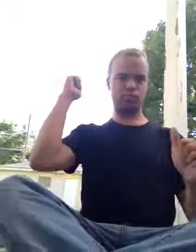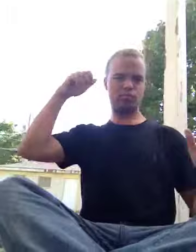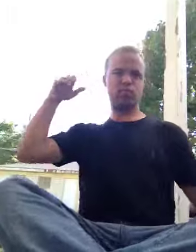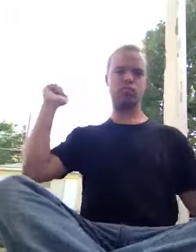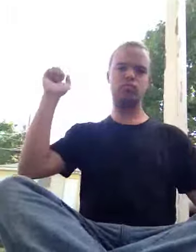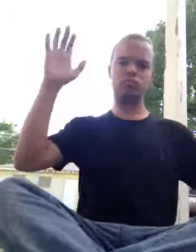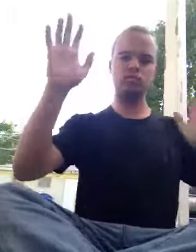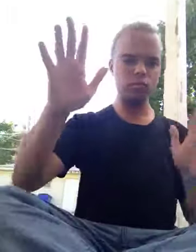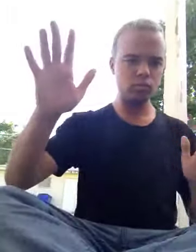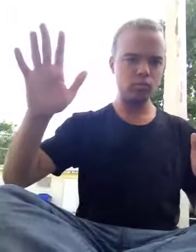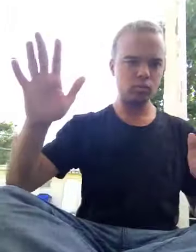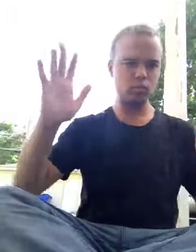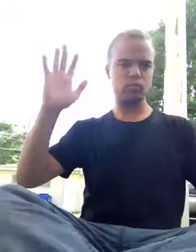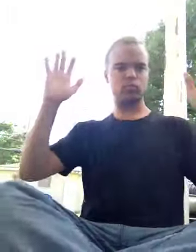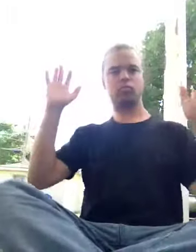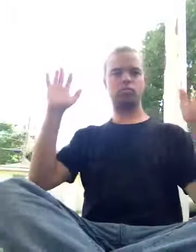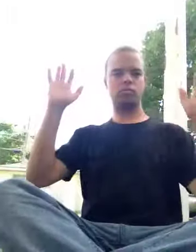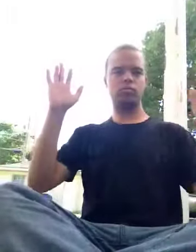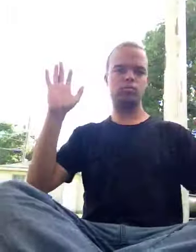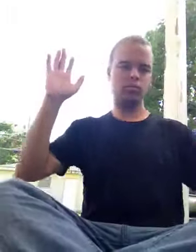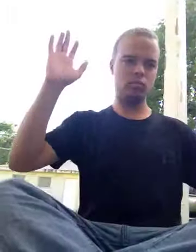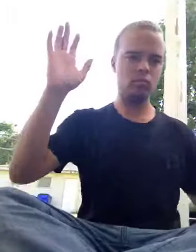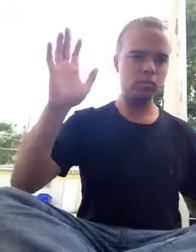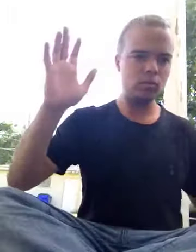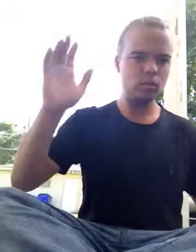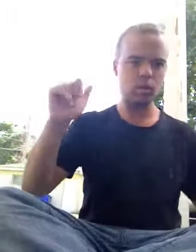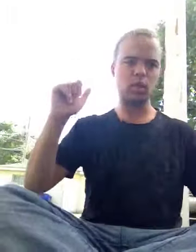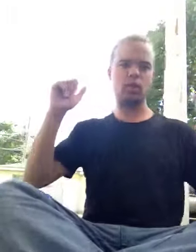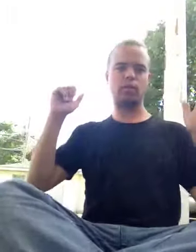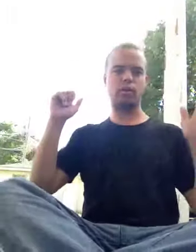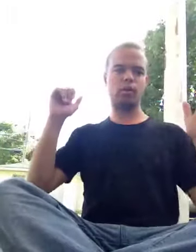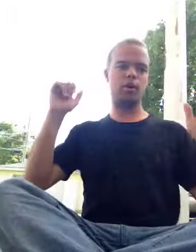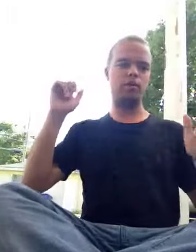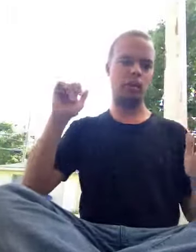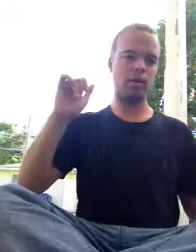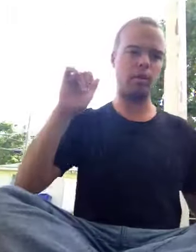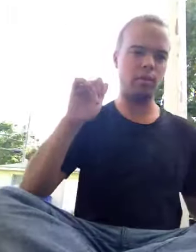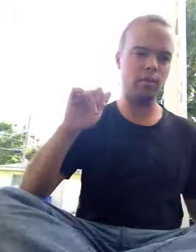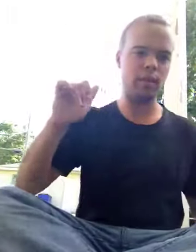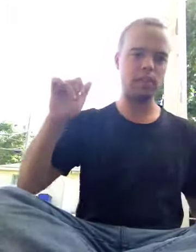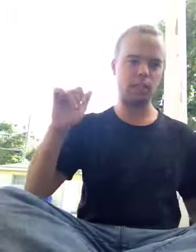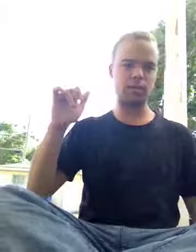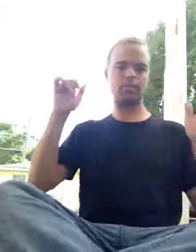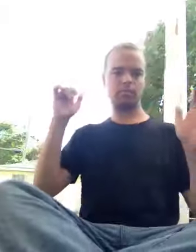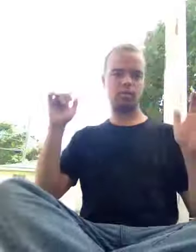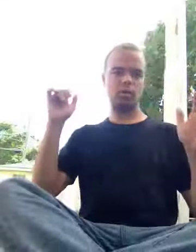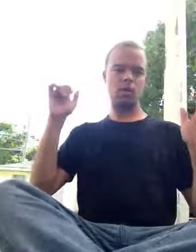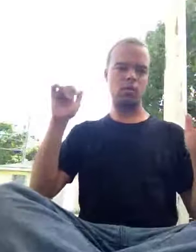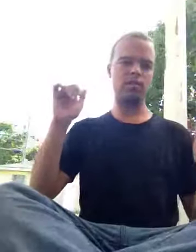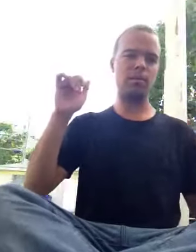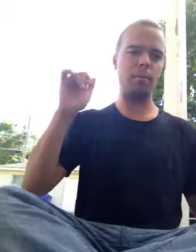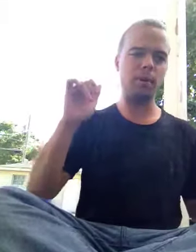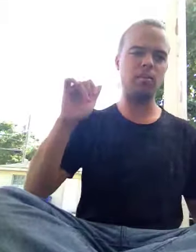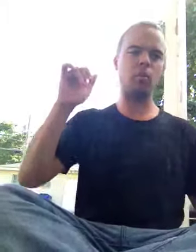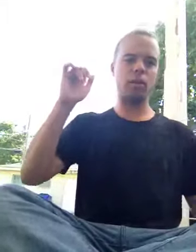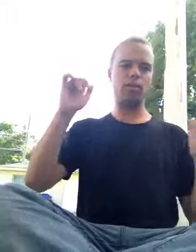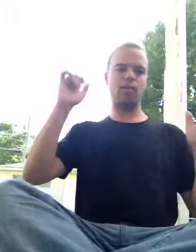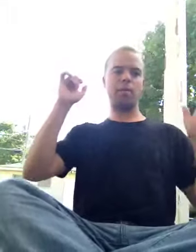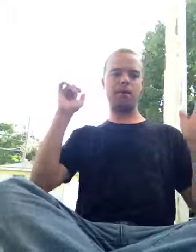irritation, isolation. God is great, weed is good, amen to that shit. Rest in peace, Lord and